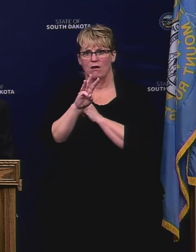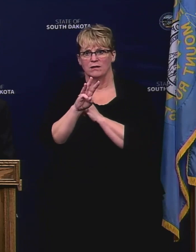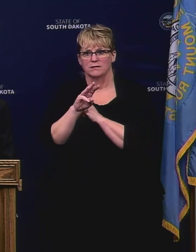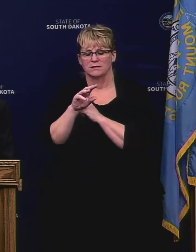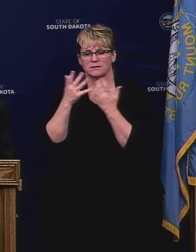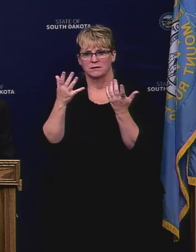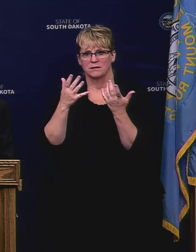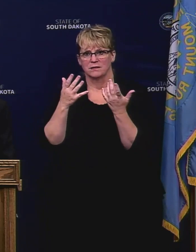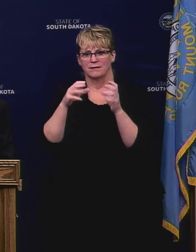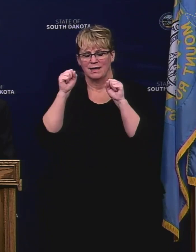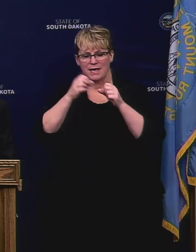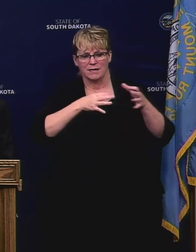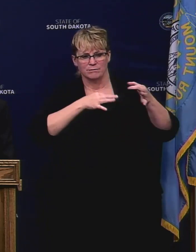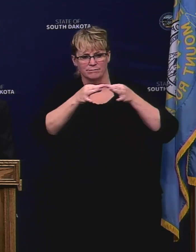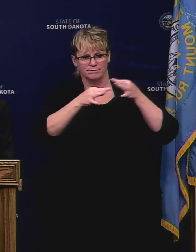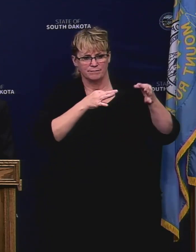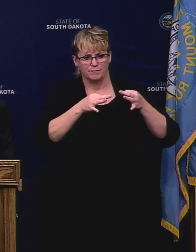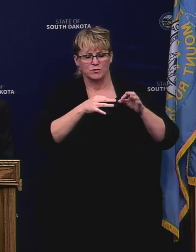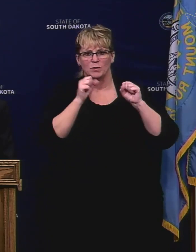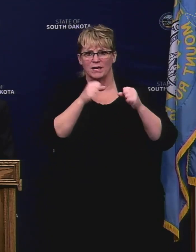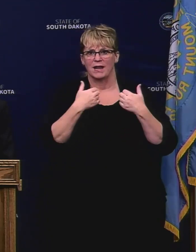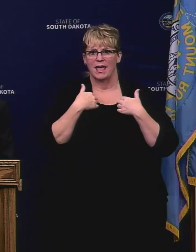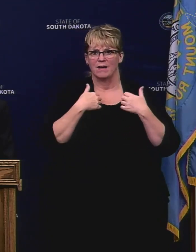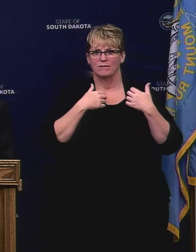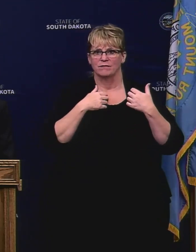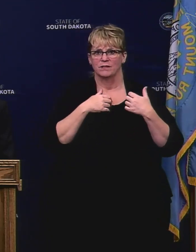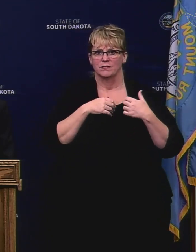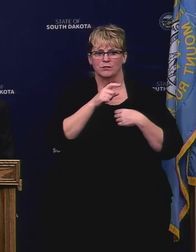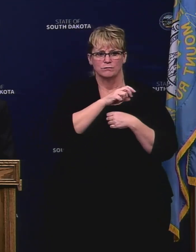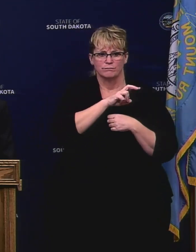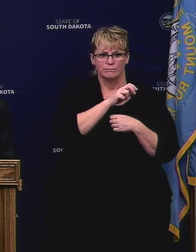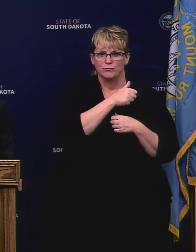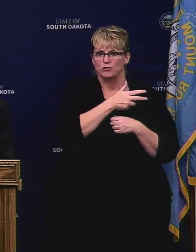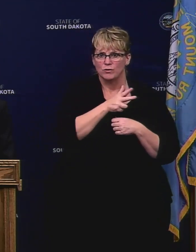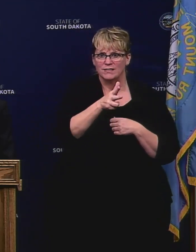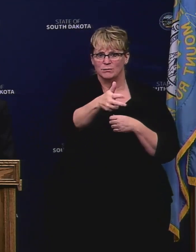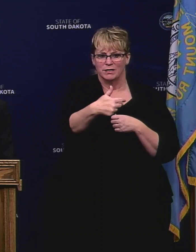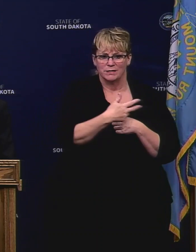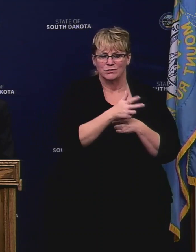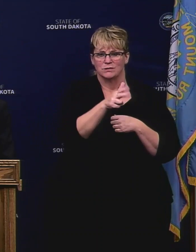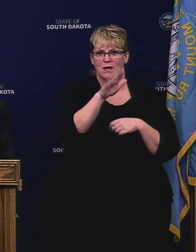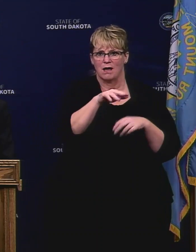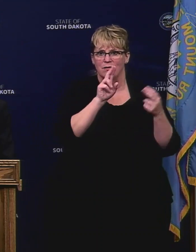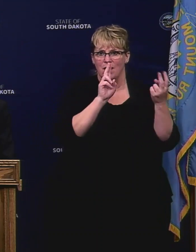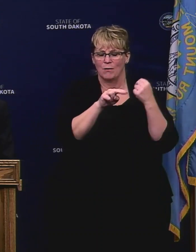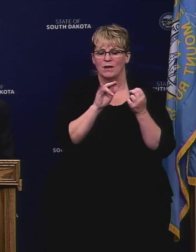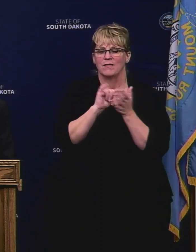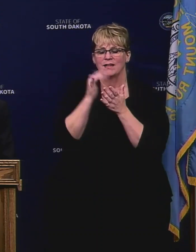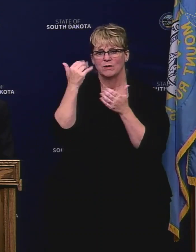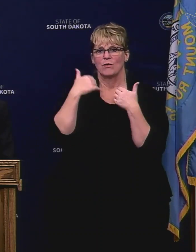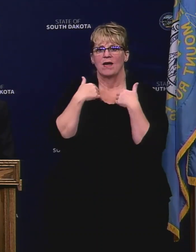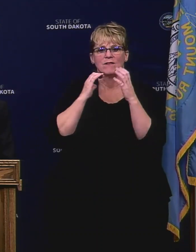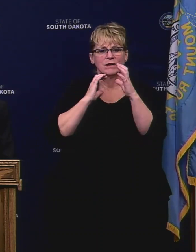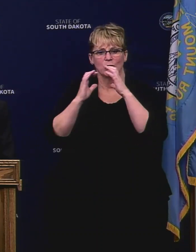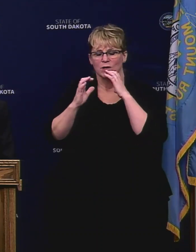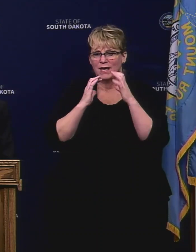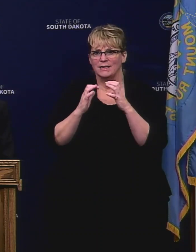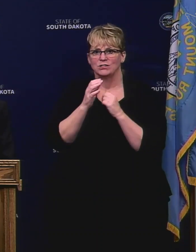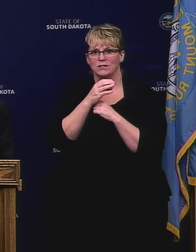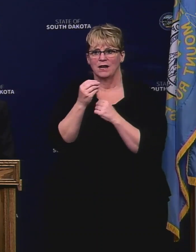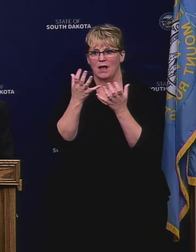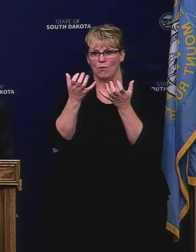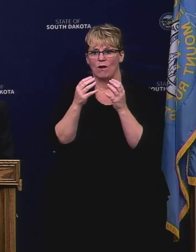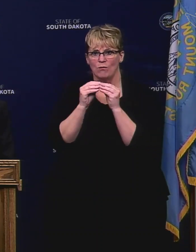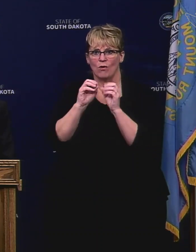so that transportation can happen on these highways. That's why we're asking for clarity. That's why we're having this communication. The